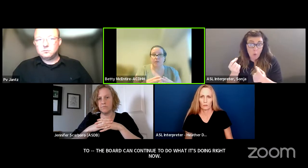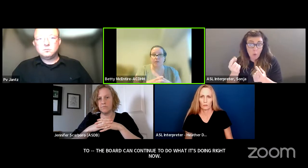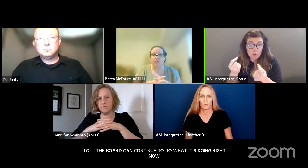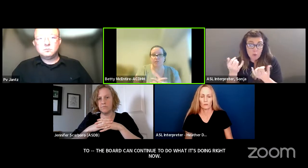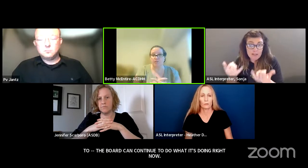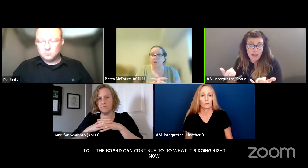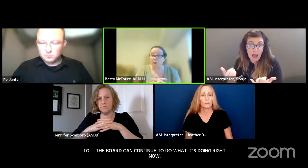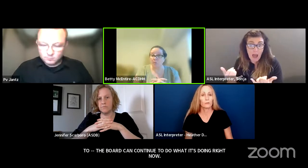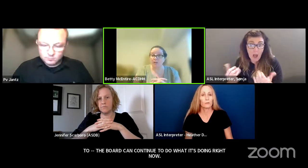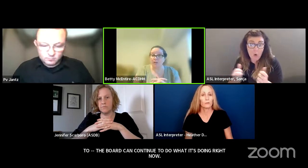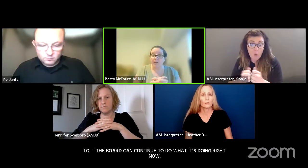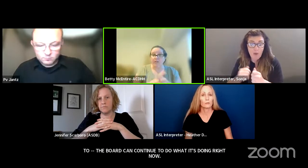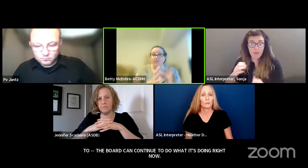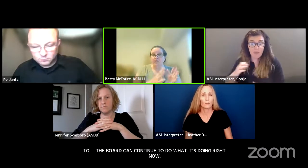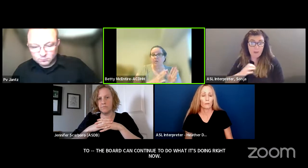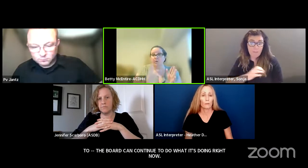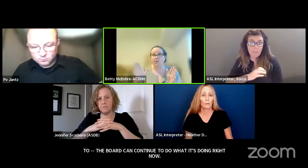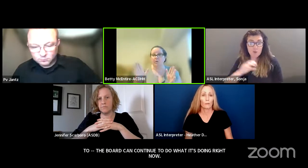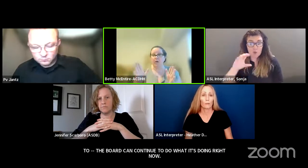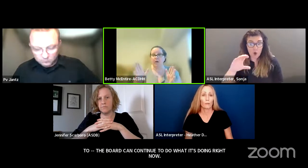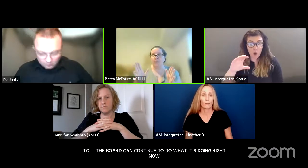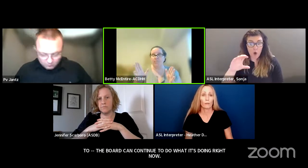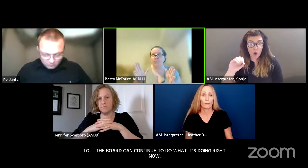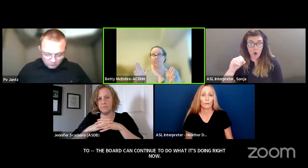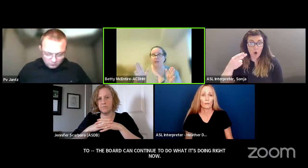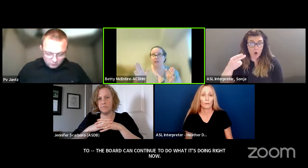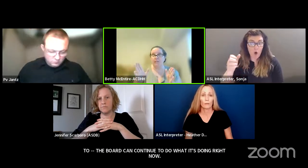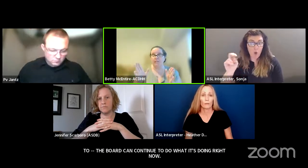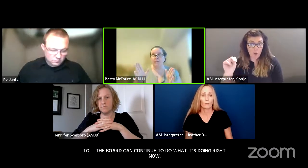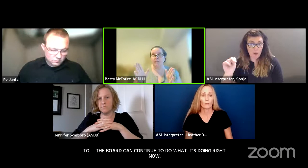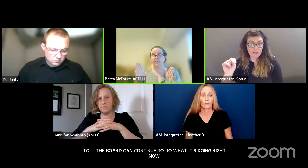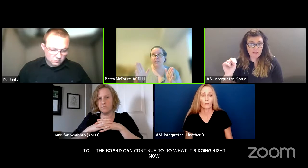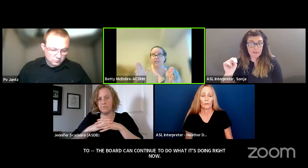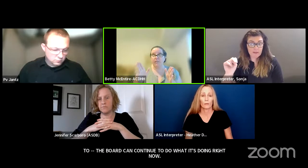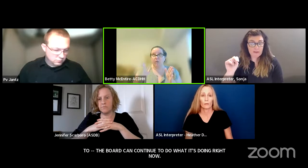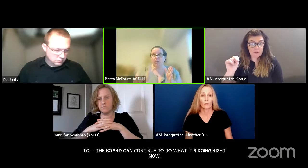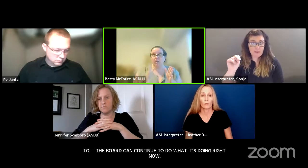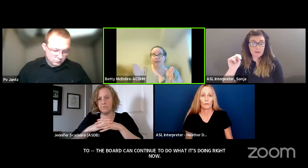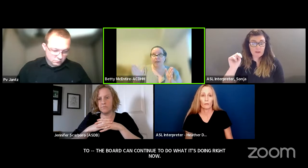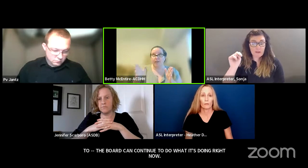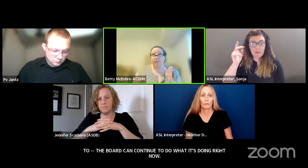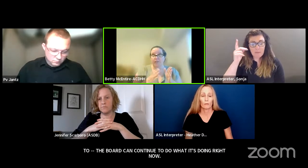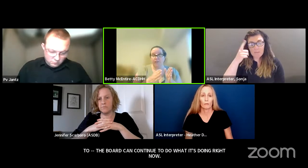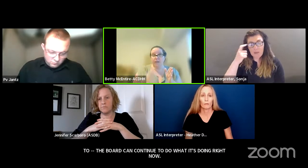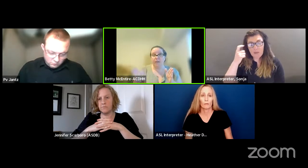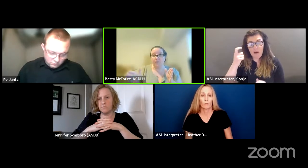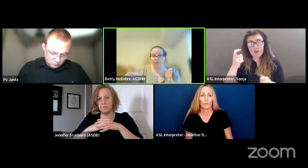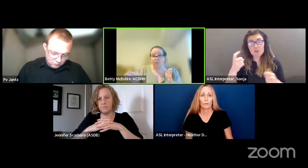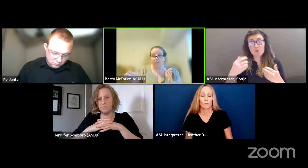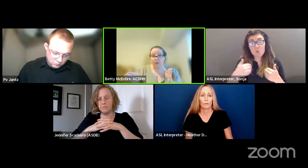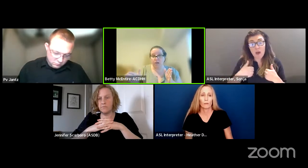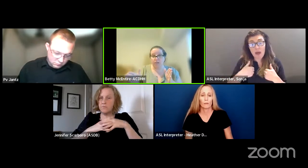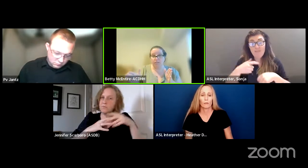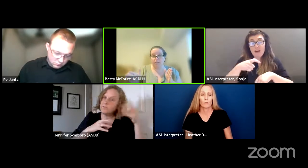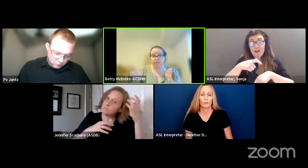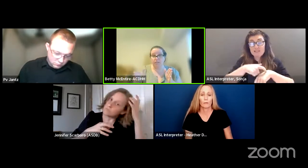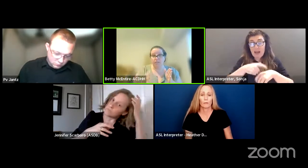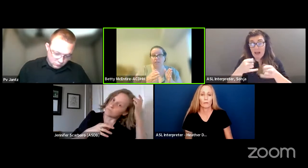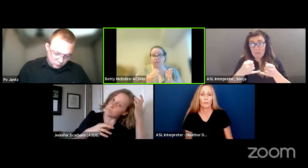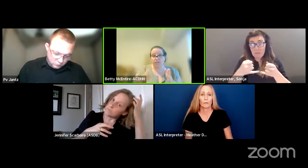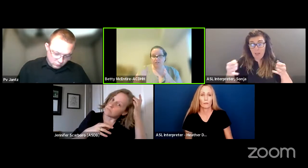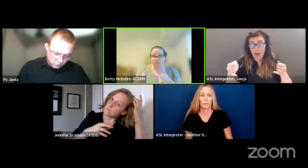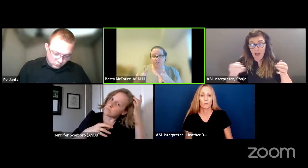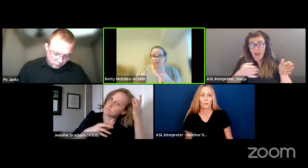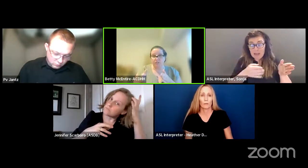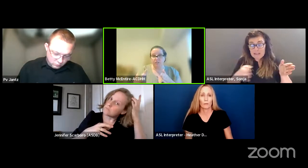now with Commissioner Cohen. So because you have timeline-wise,